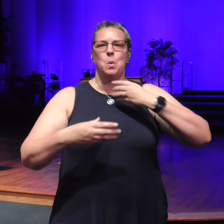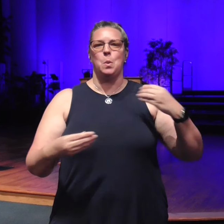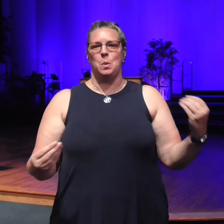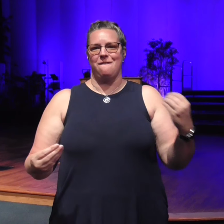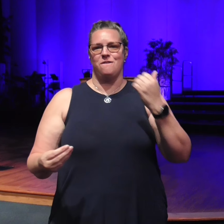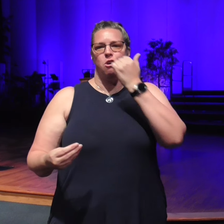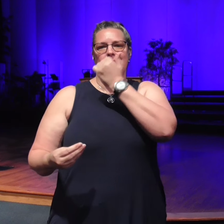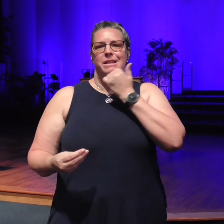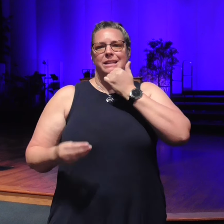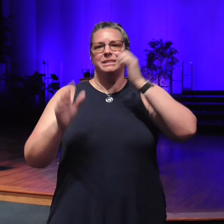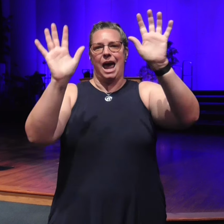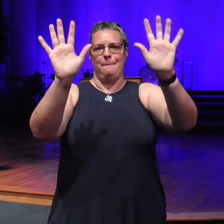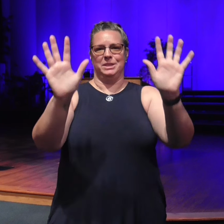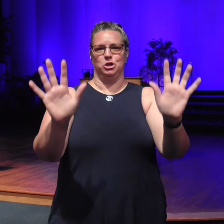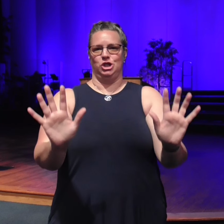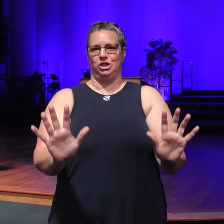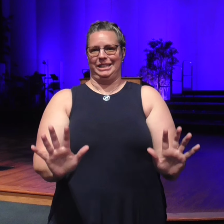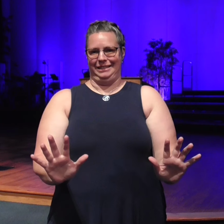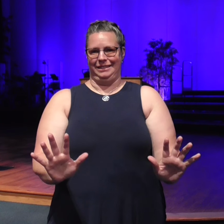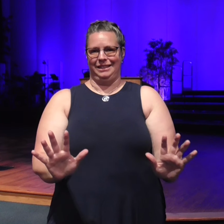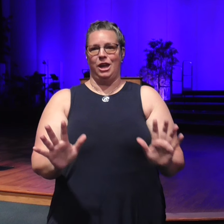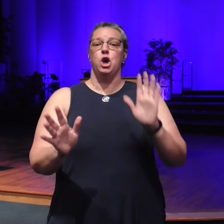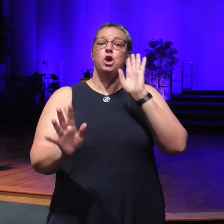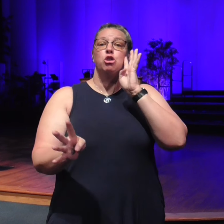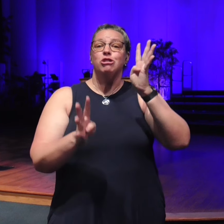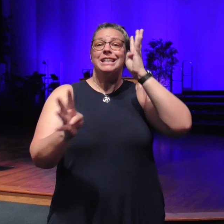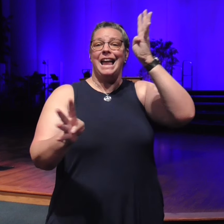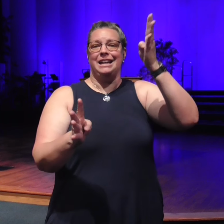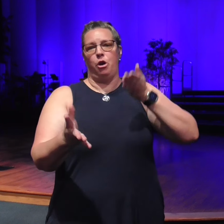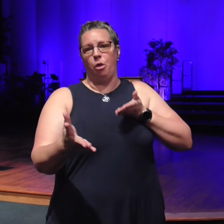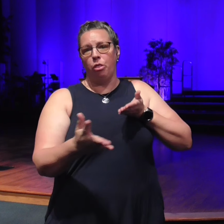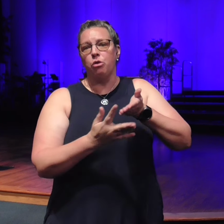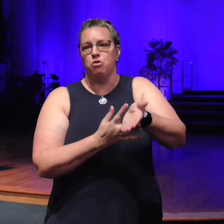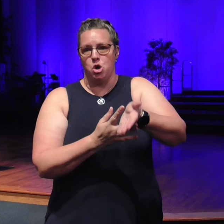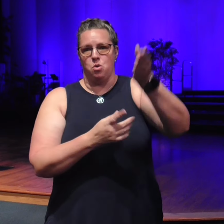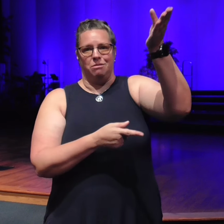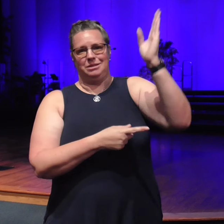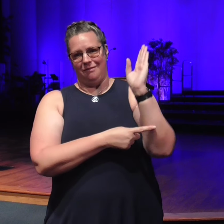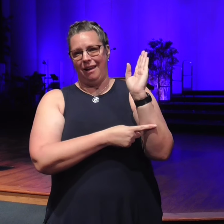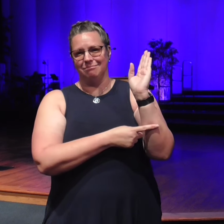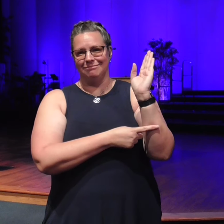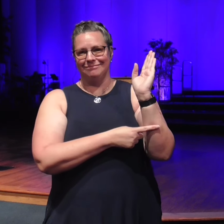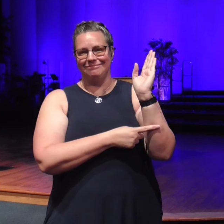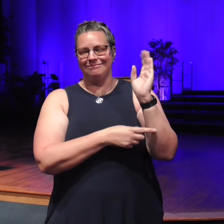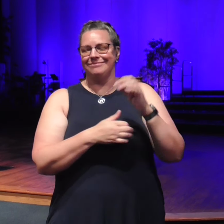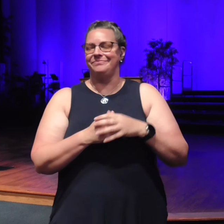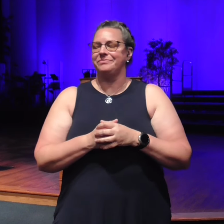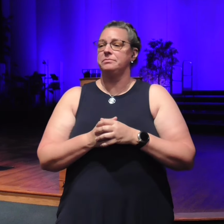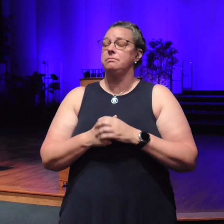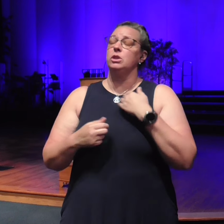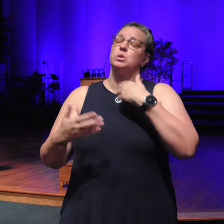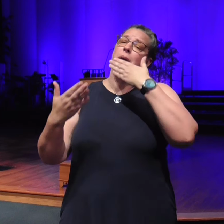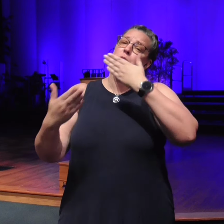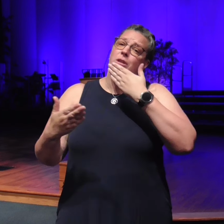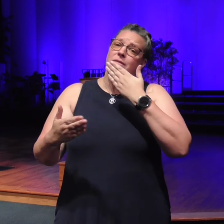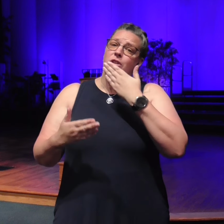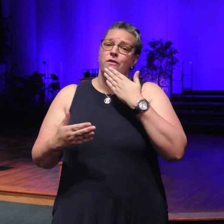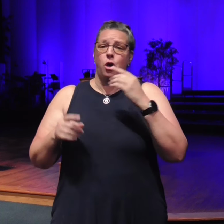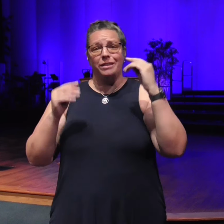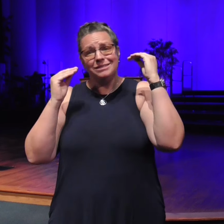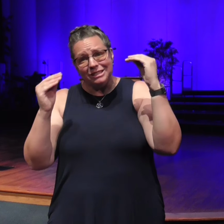created from and through and as the divine. So once again, grateful for this teaching, grateful for your presence here